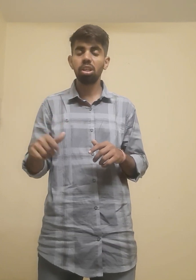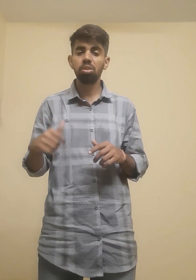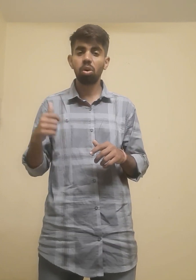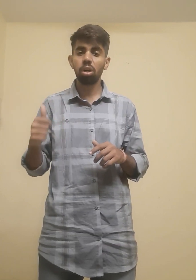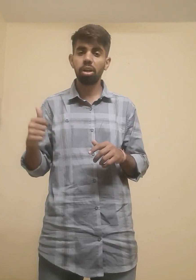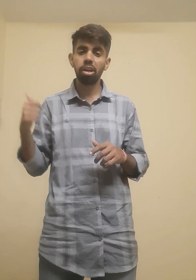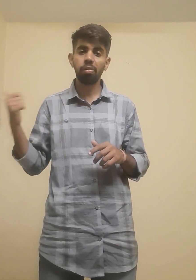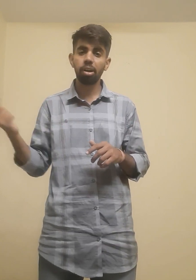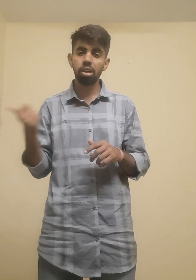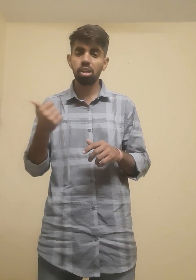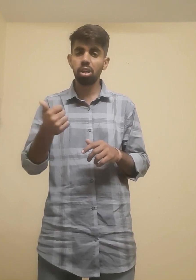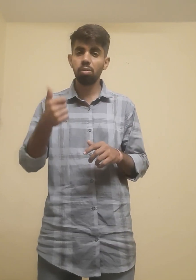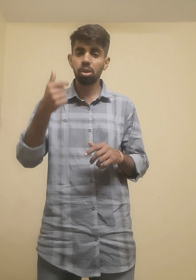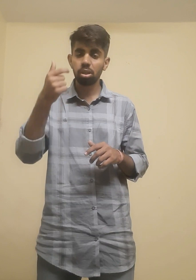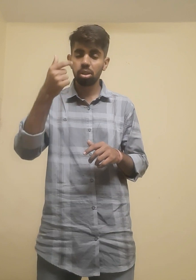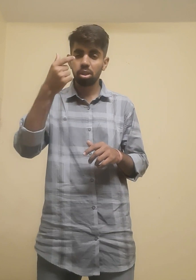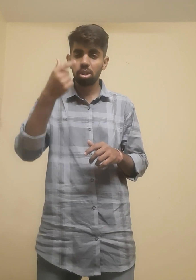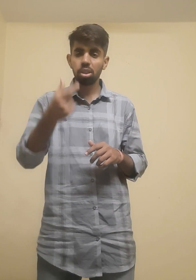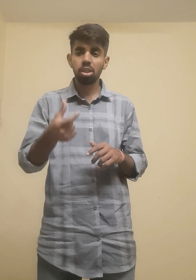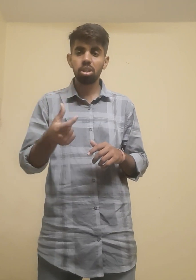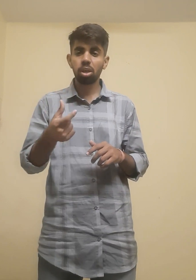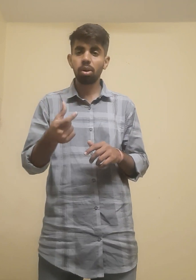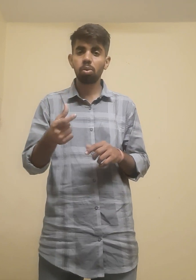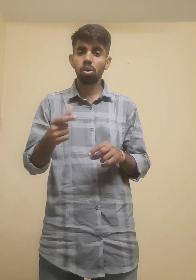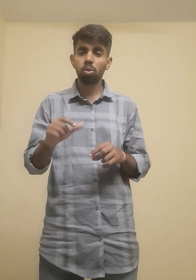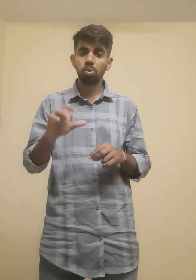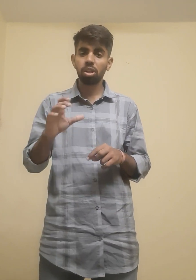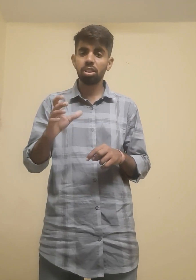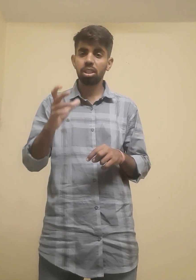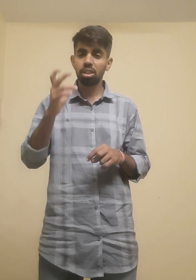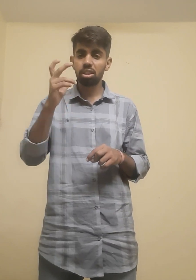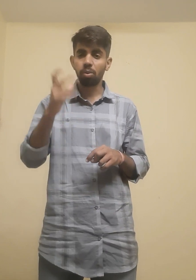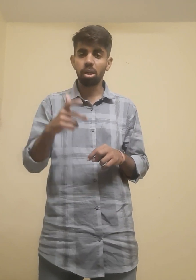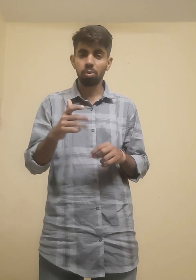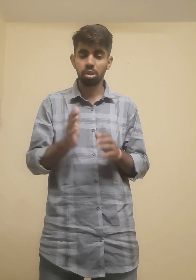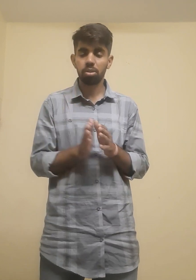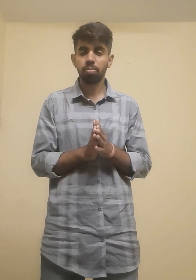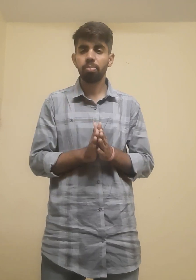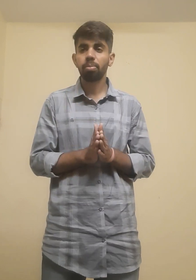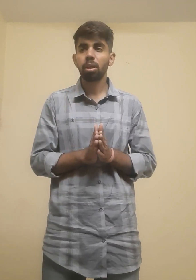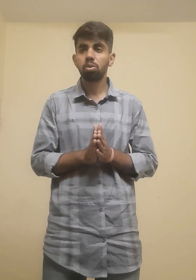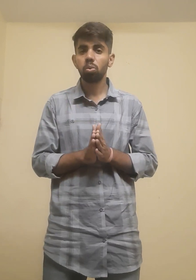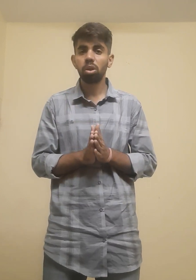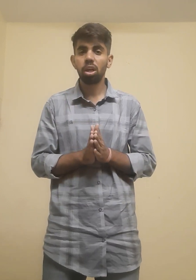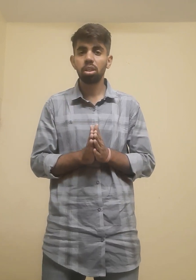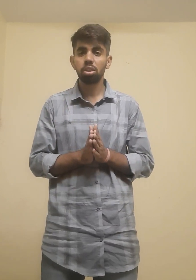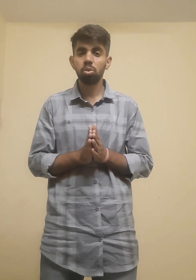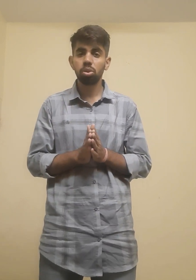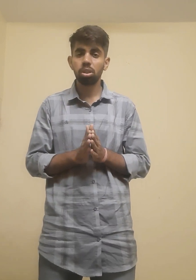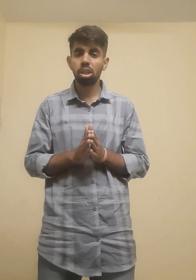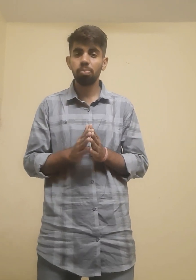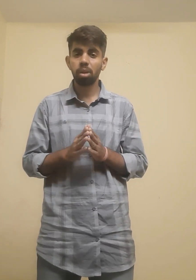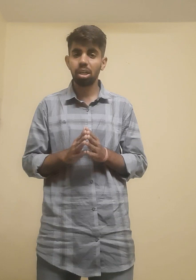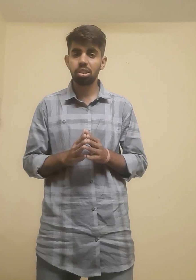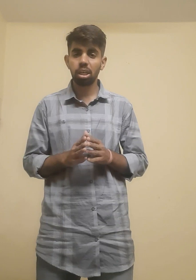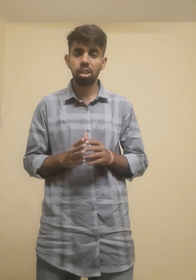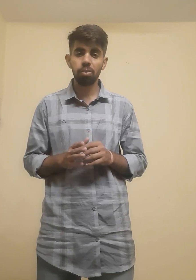is already defined in our Java code, or we can say in Java language. So we can't use them as an